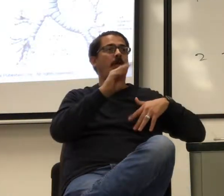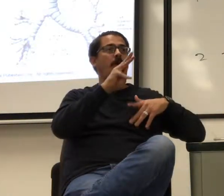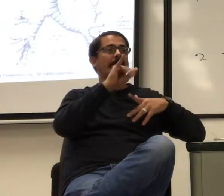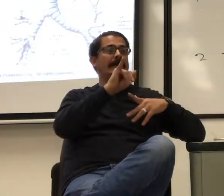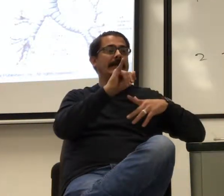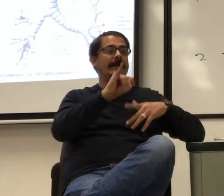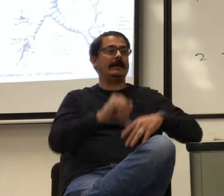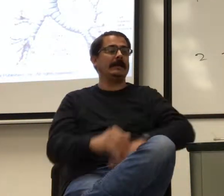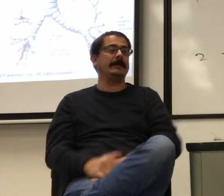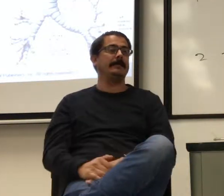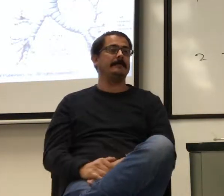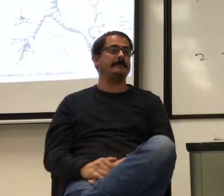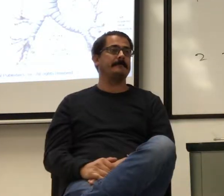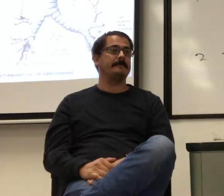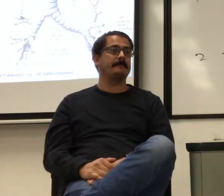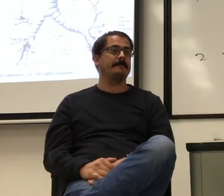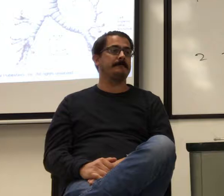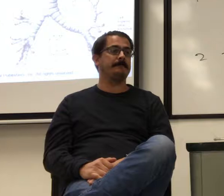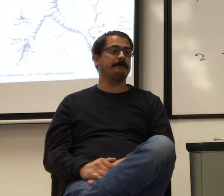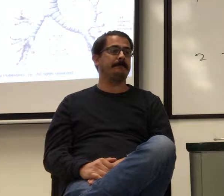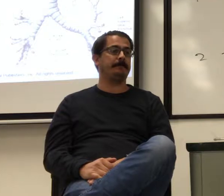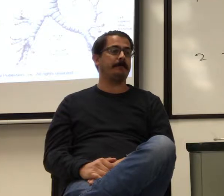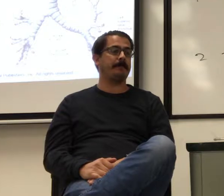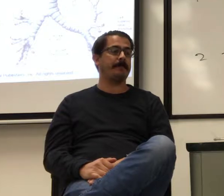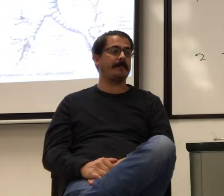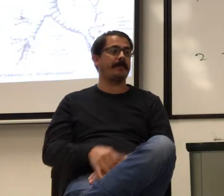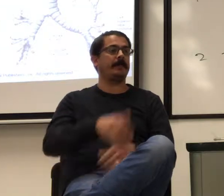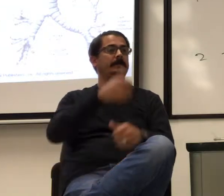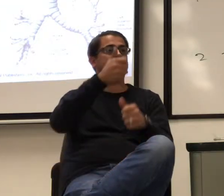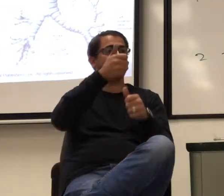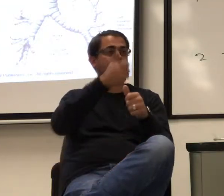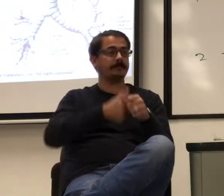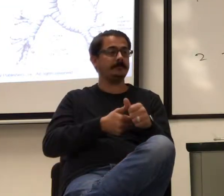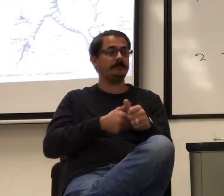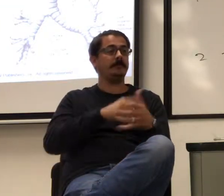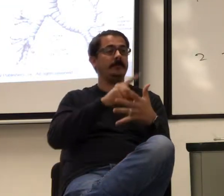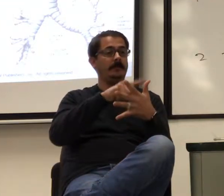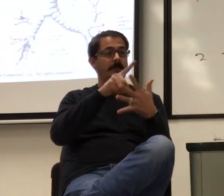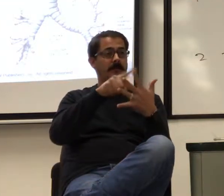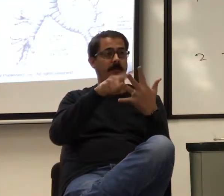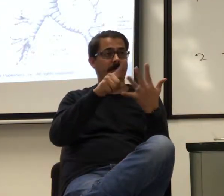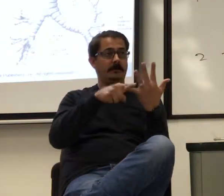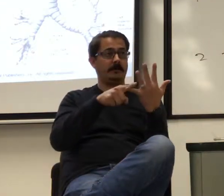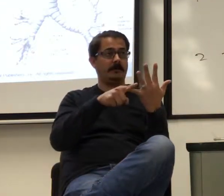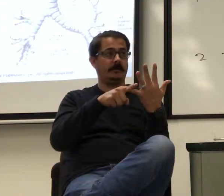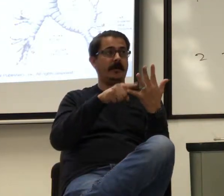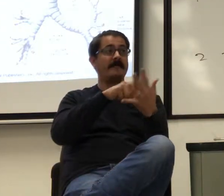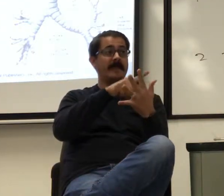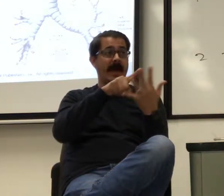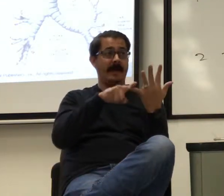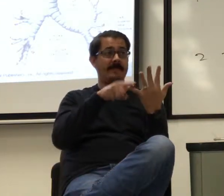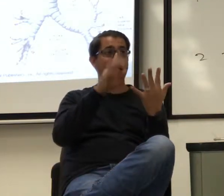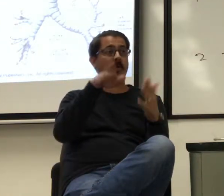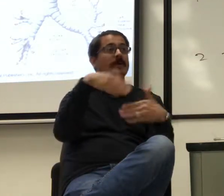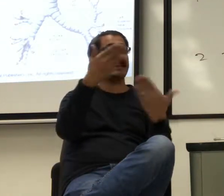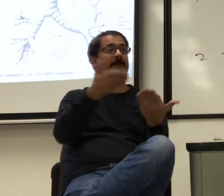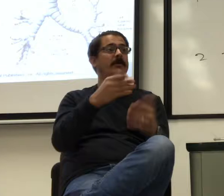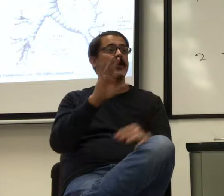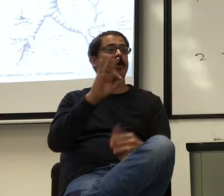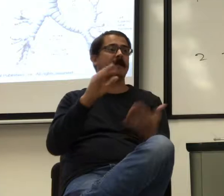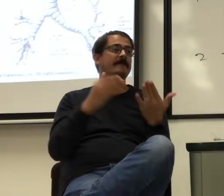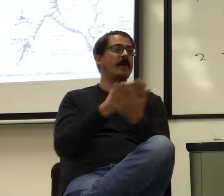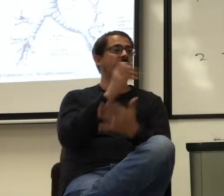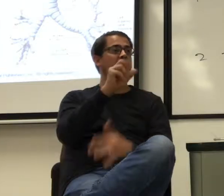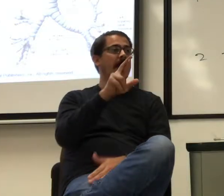Each of these 5 airways is delivering fresh air to a